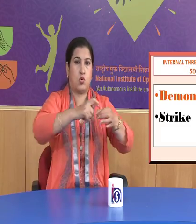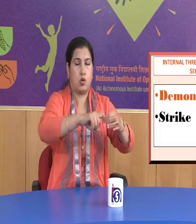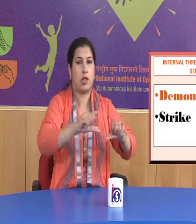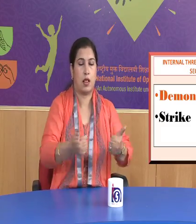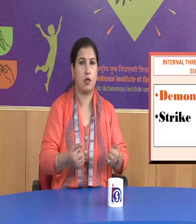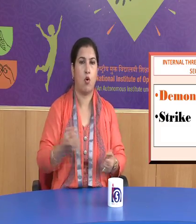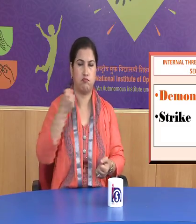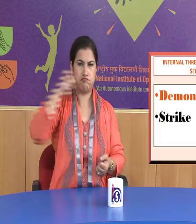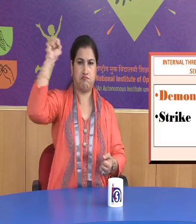strikes,